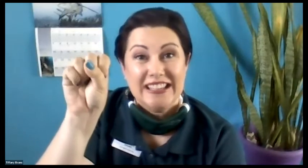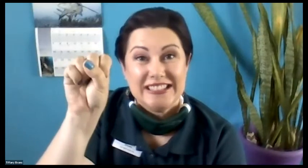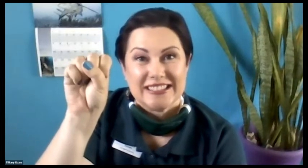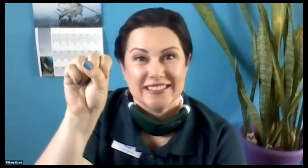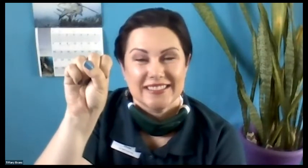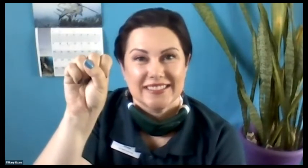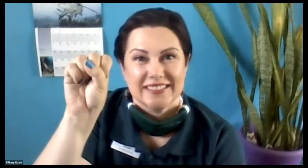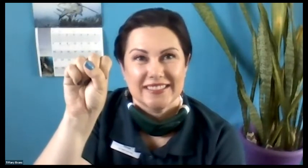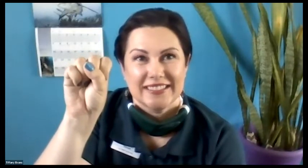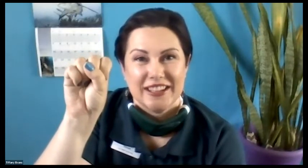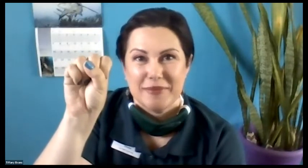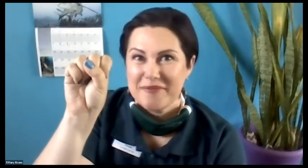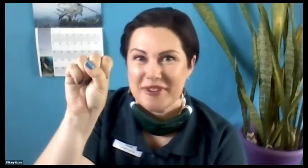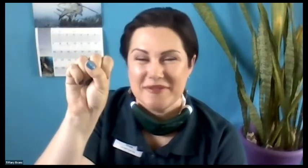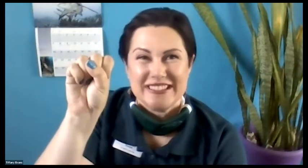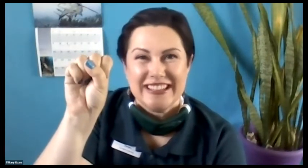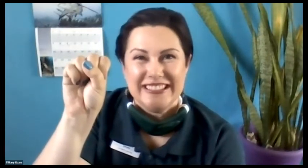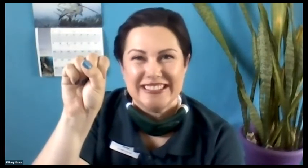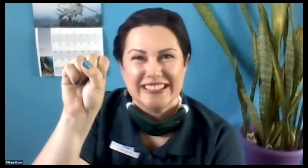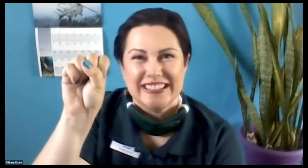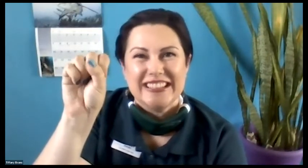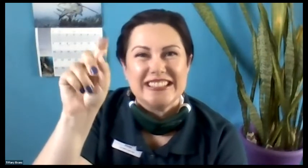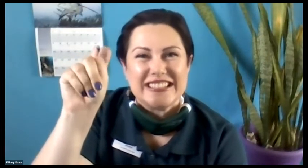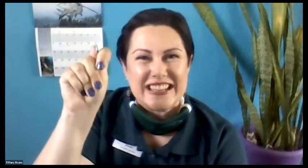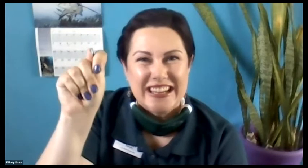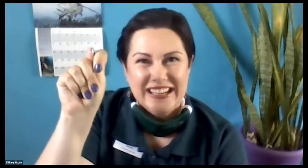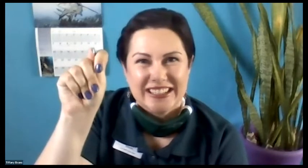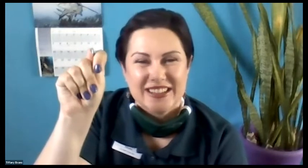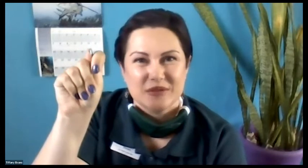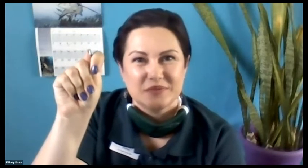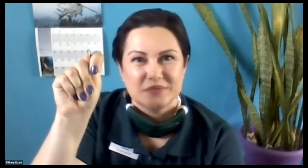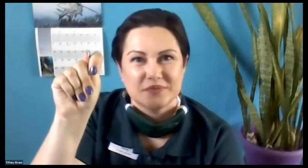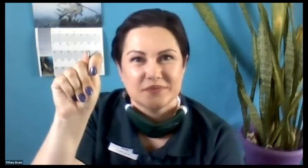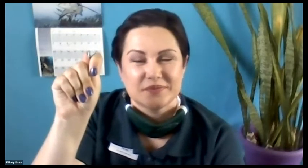S, keep it up, we're almost done, T,